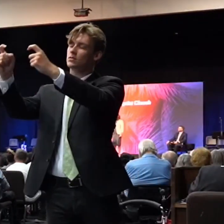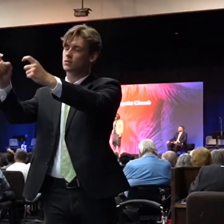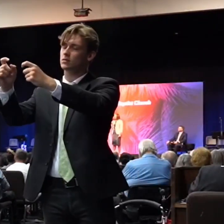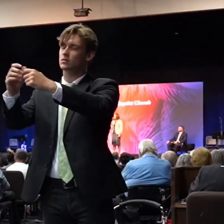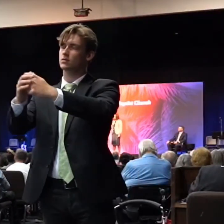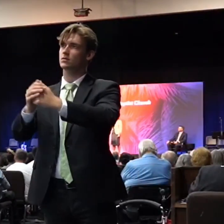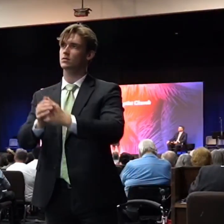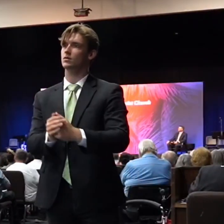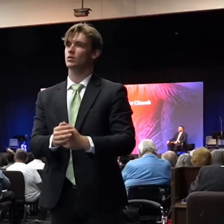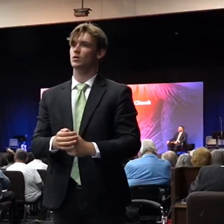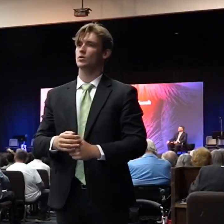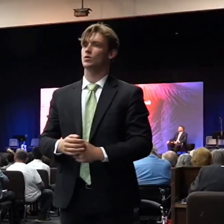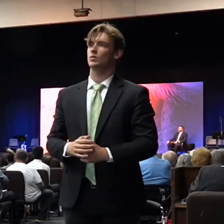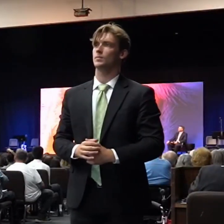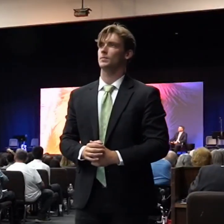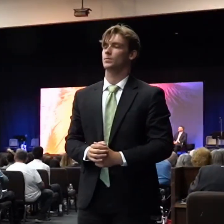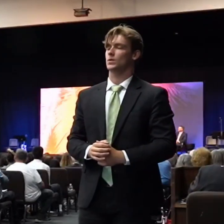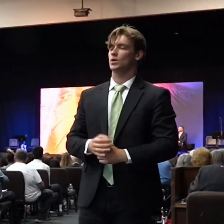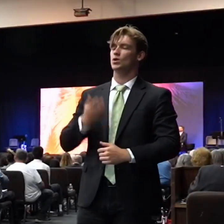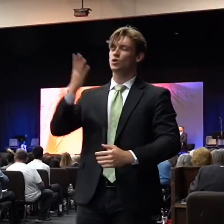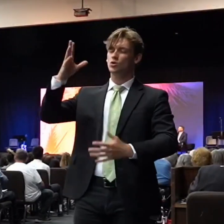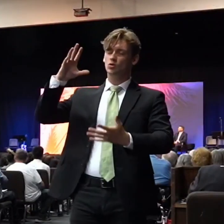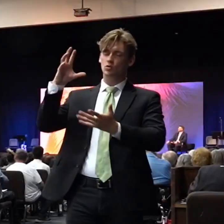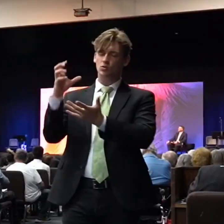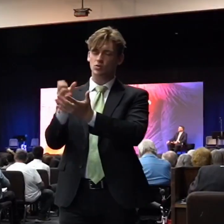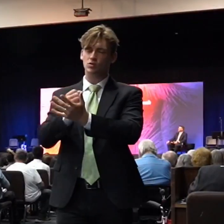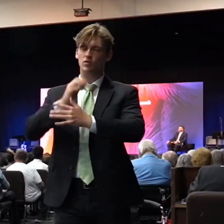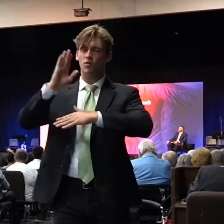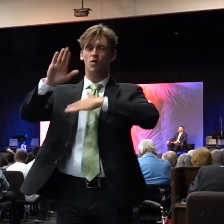things. You deserve the glory.